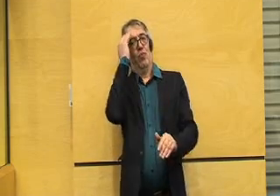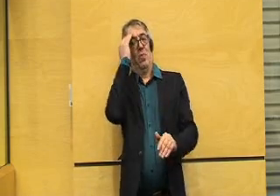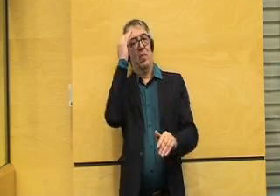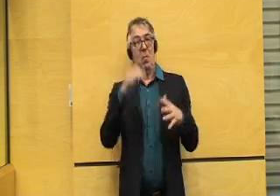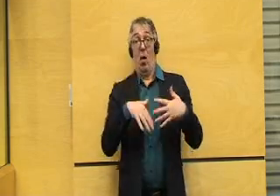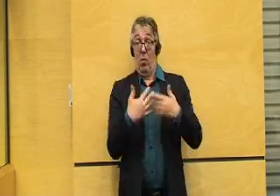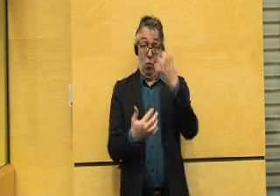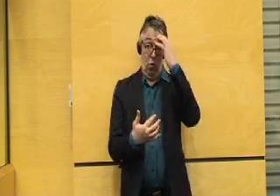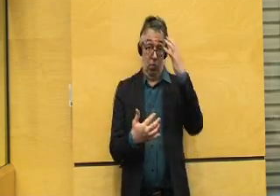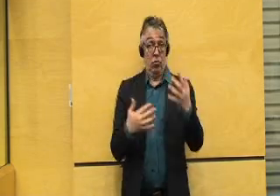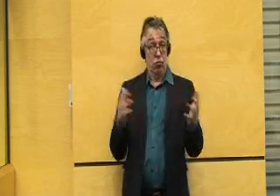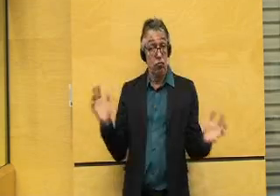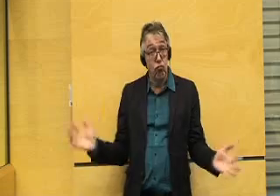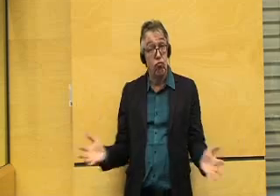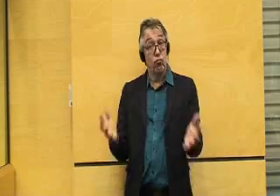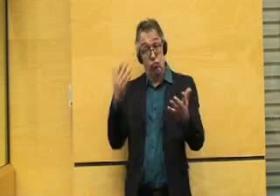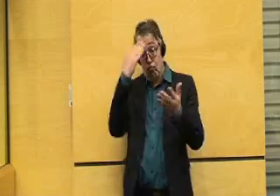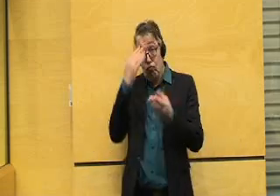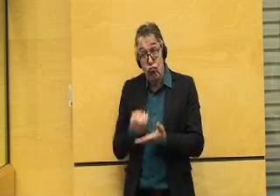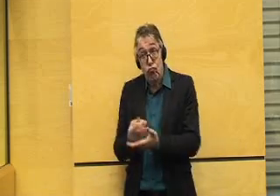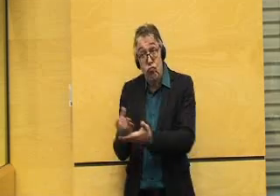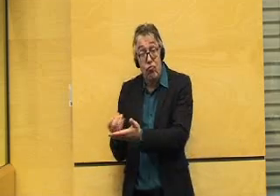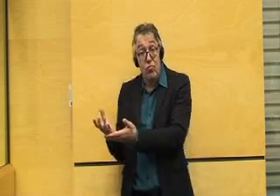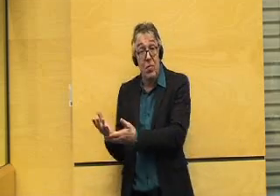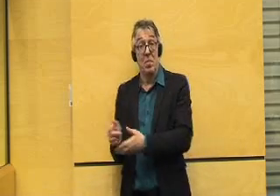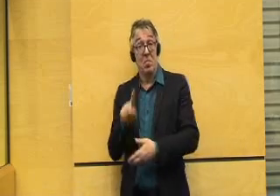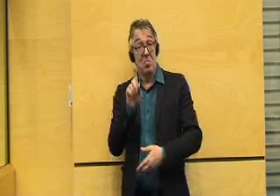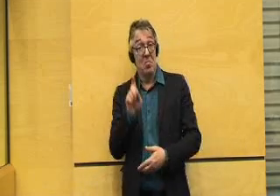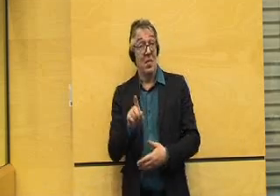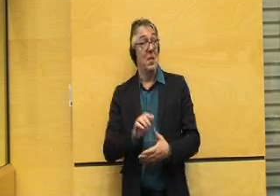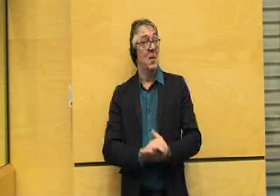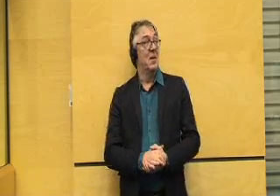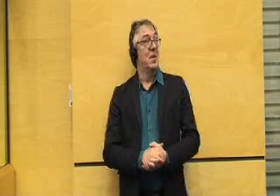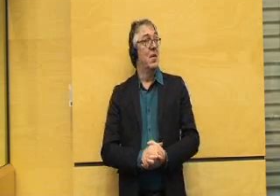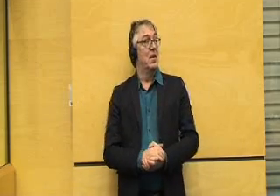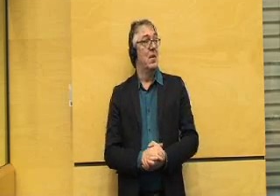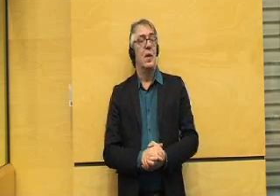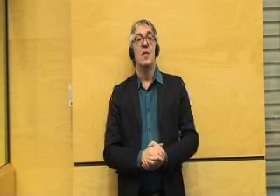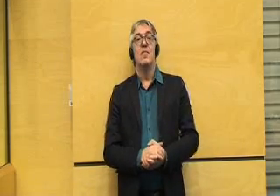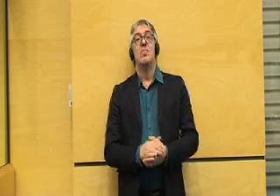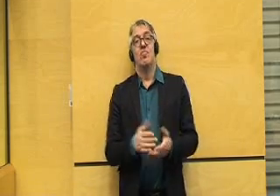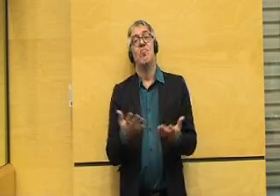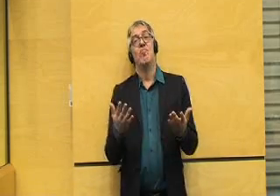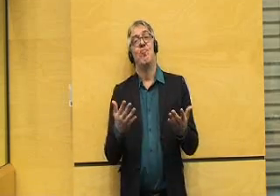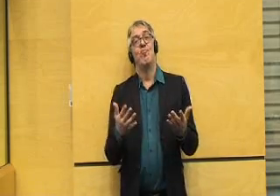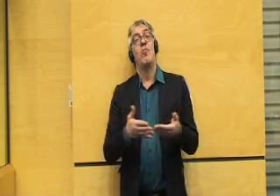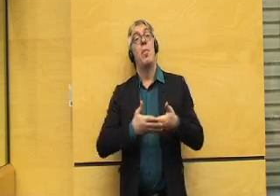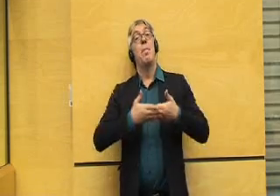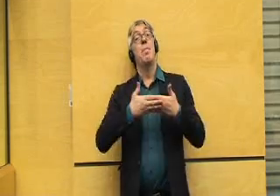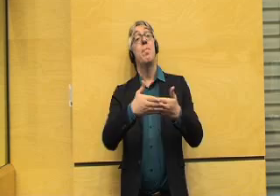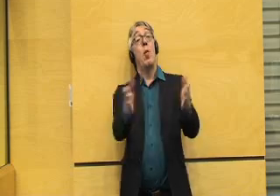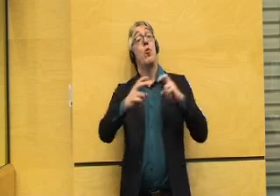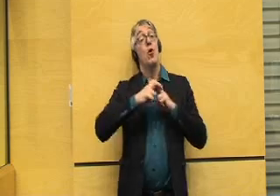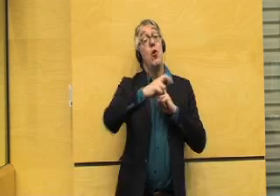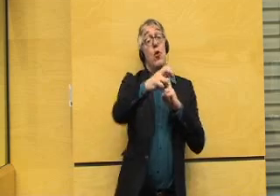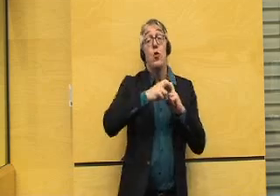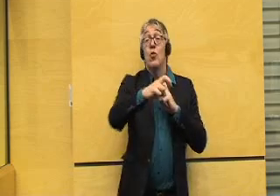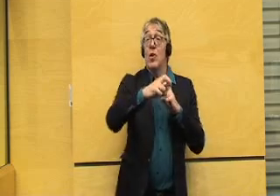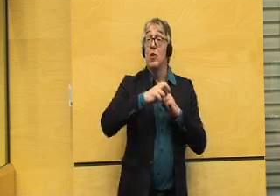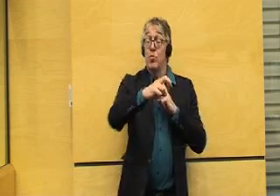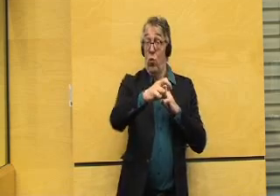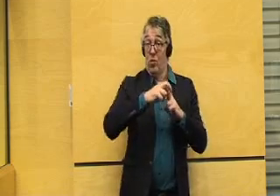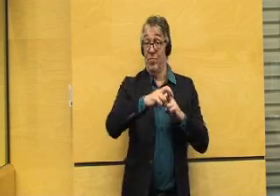Public transportation, as mentioned probably from the National Human Rights Institution, what are you doing in public procurement